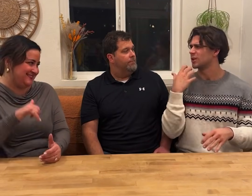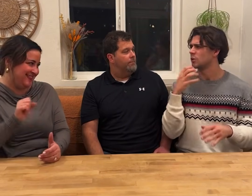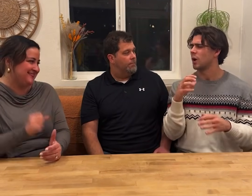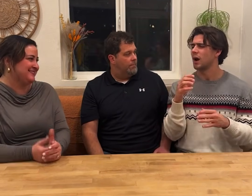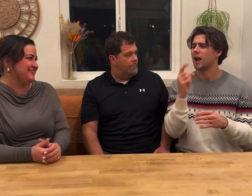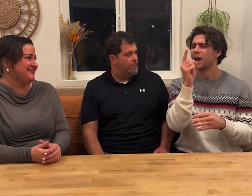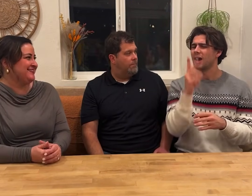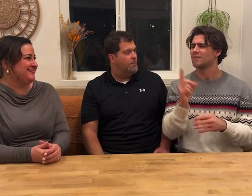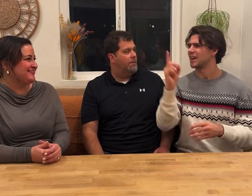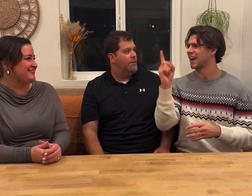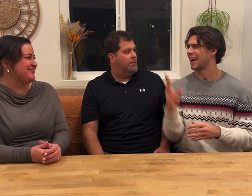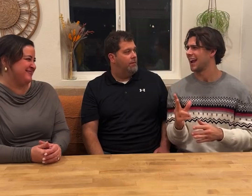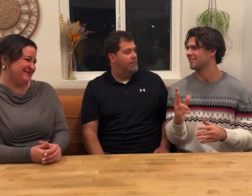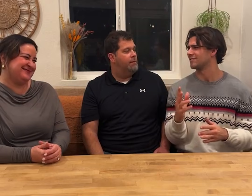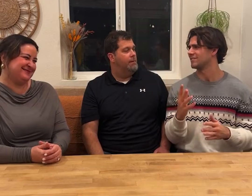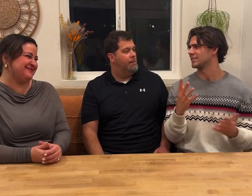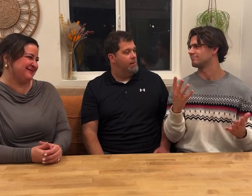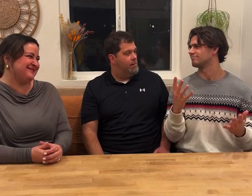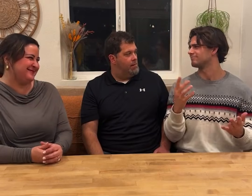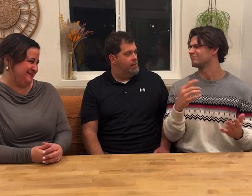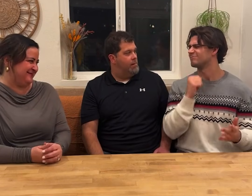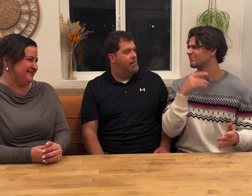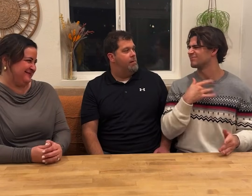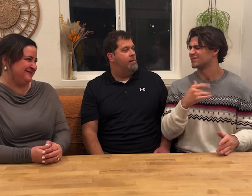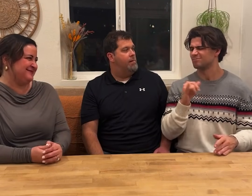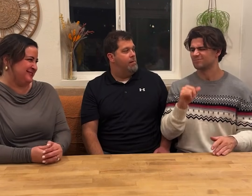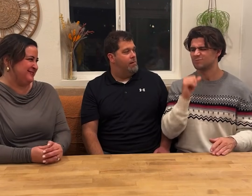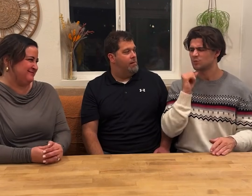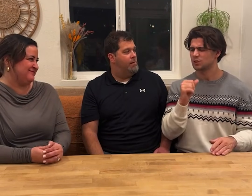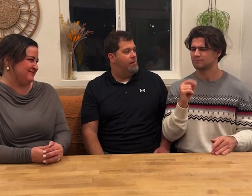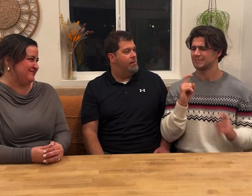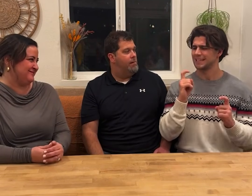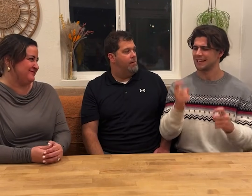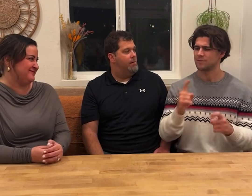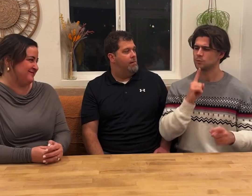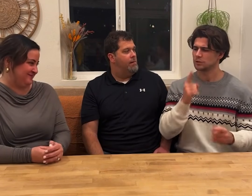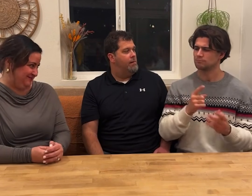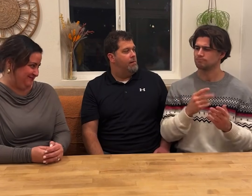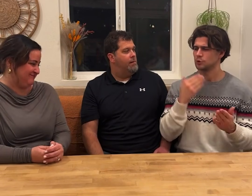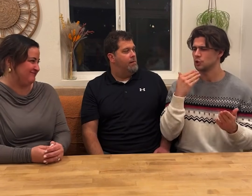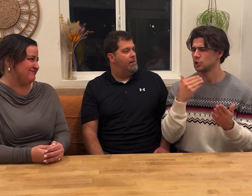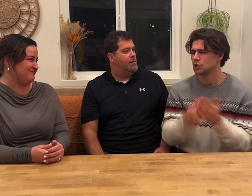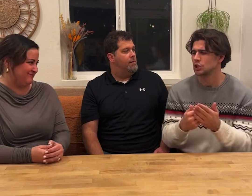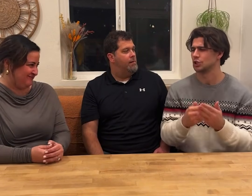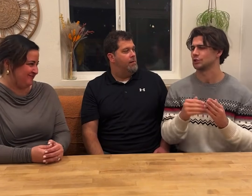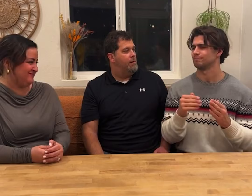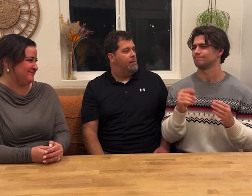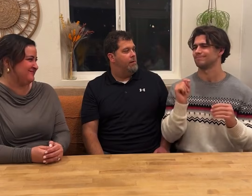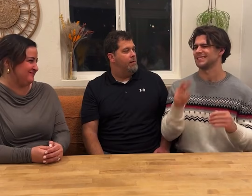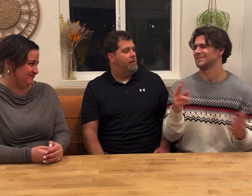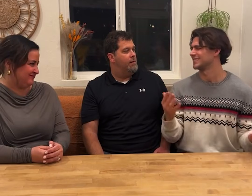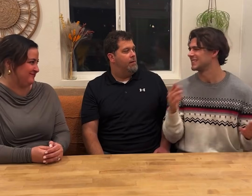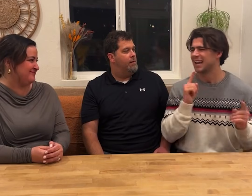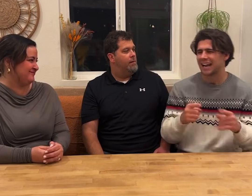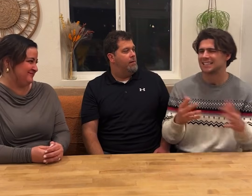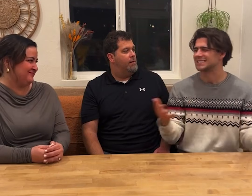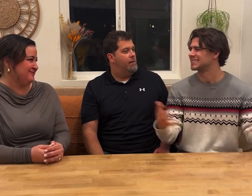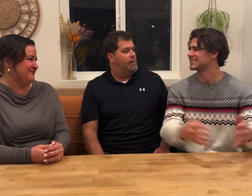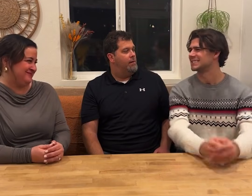full English. I wasn't going to do half and half. It just didn't feel like it would give good TV.